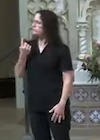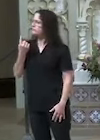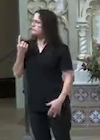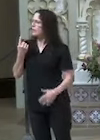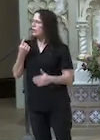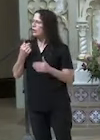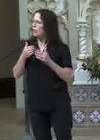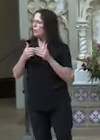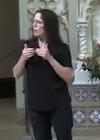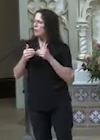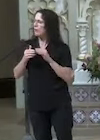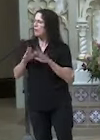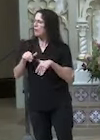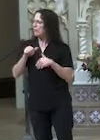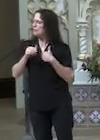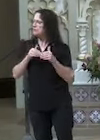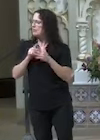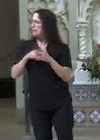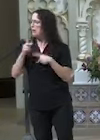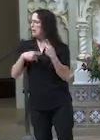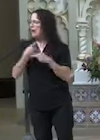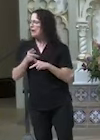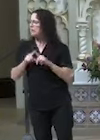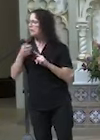whatever, that doesn't matter. But it was